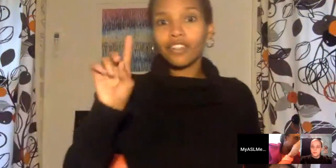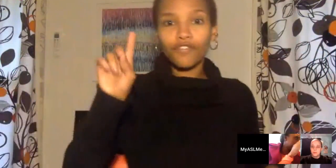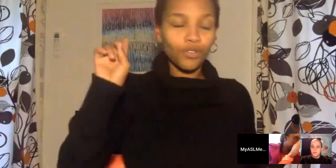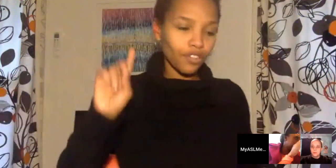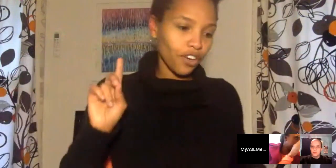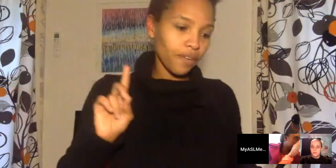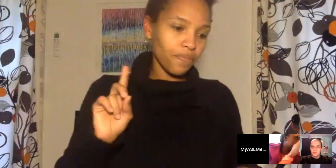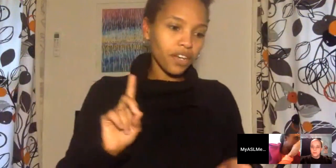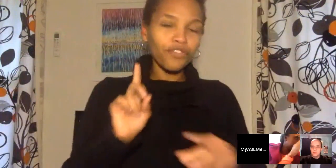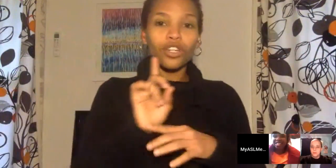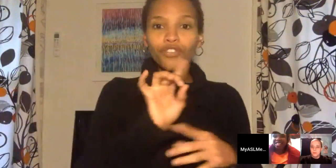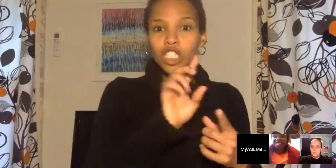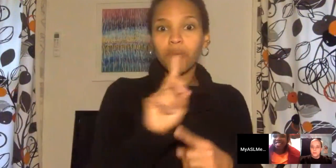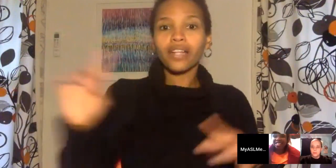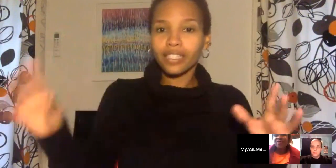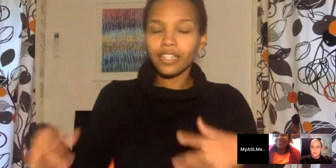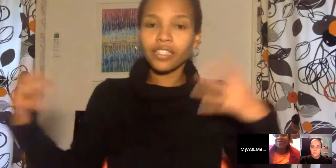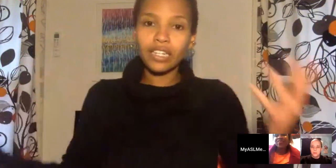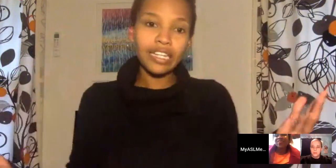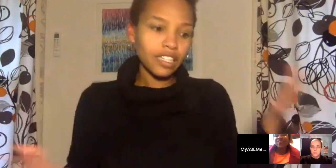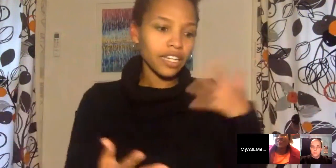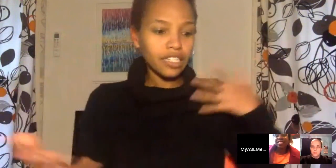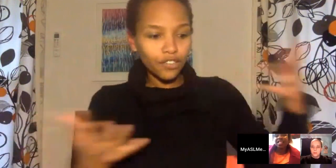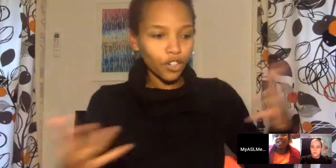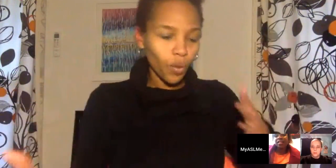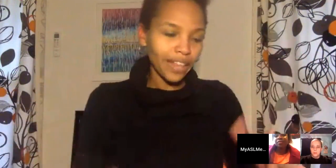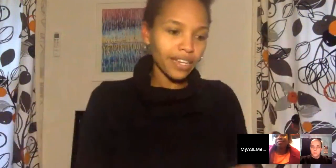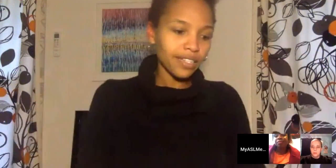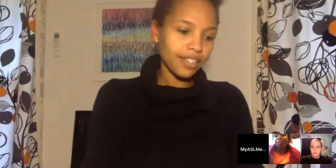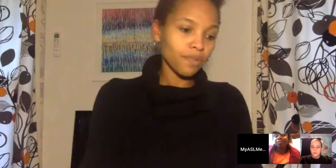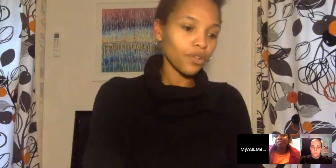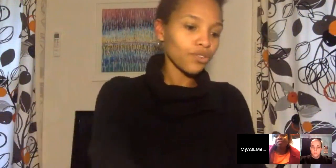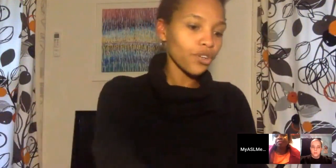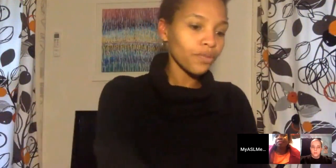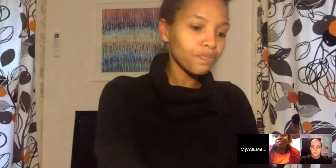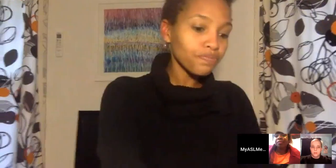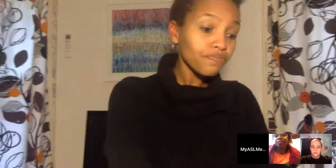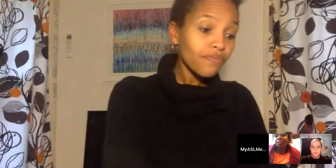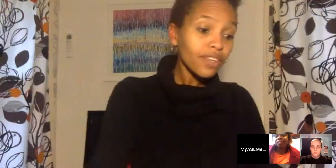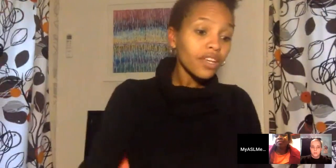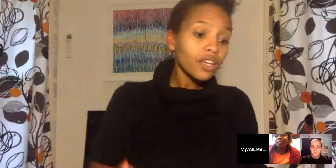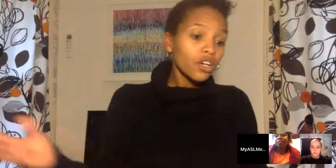few different spots in this in a different way than is typical. So